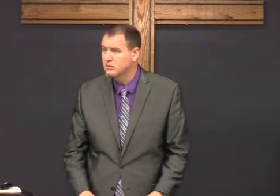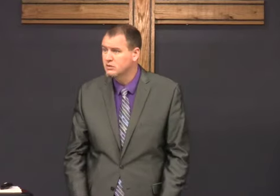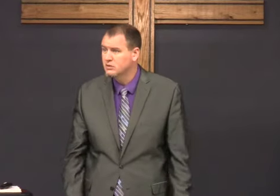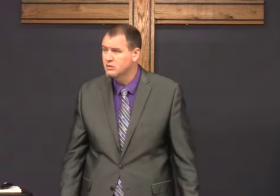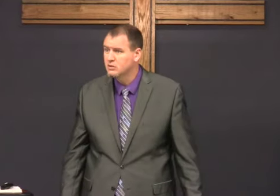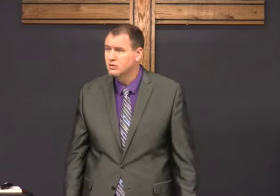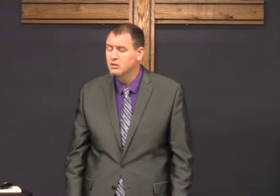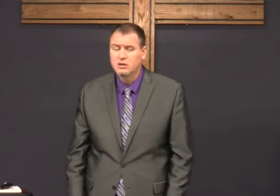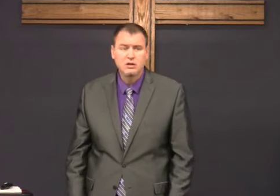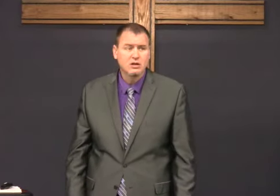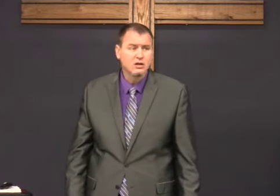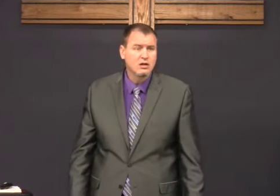Work.